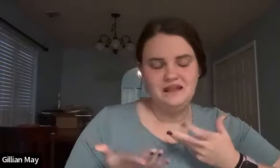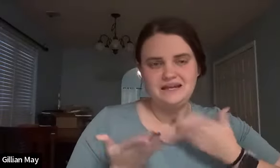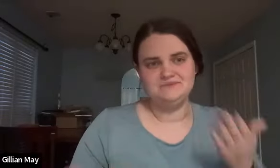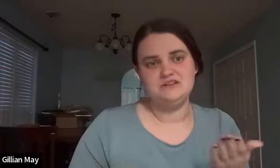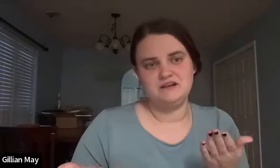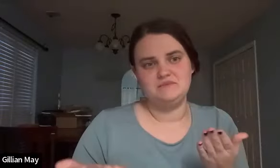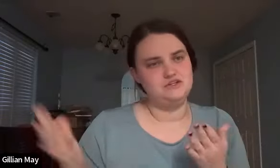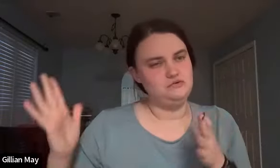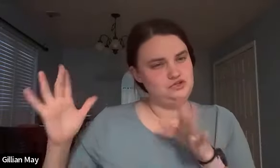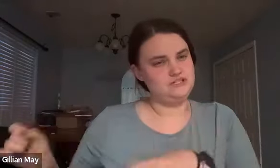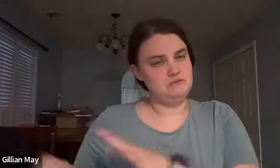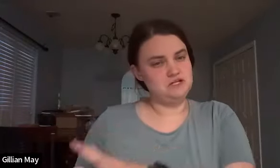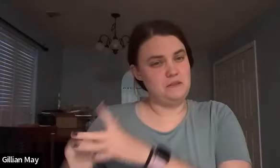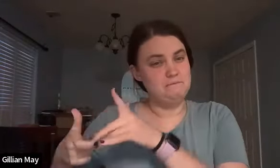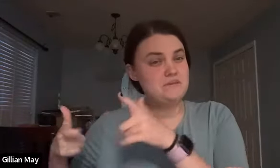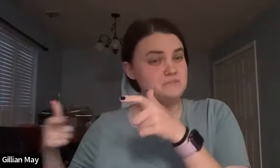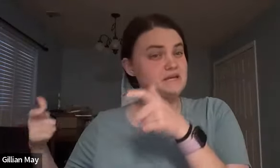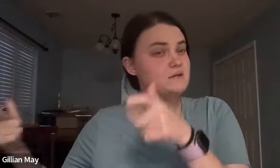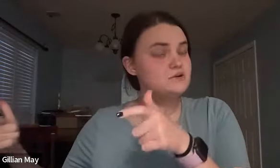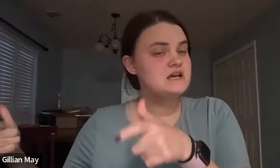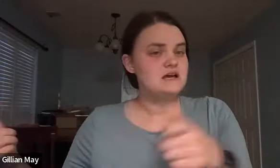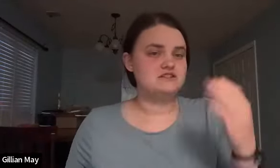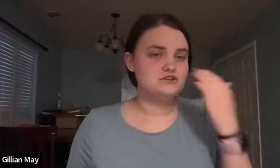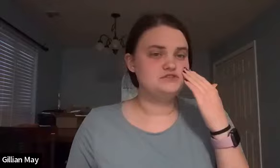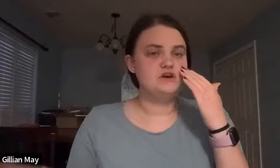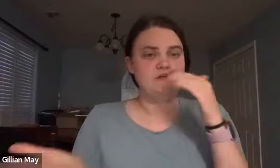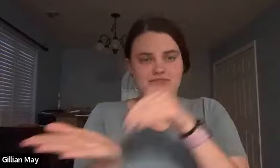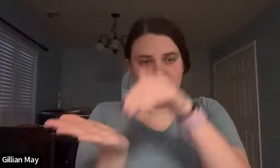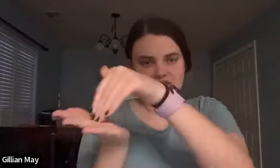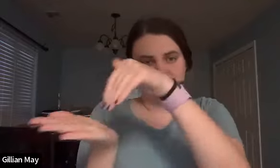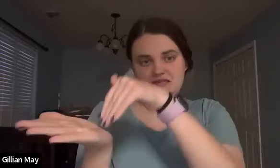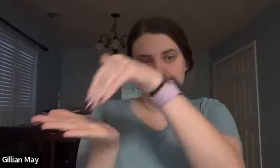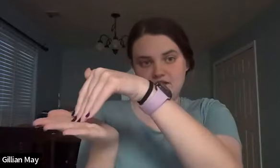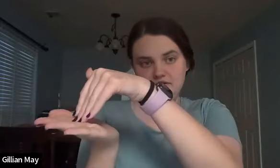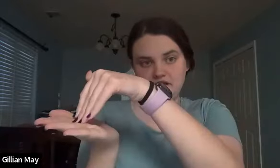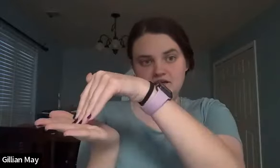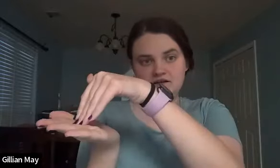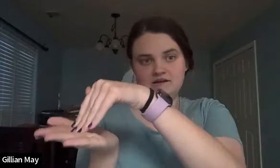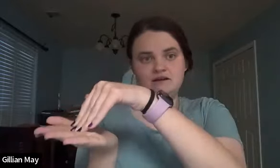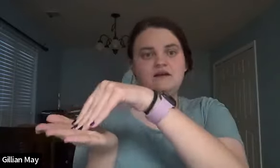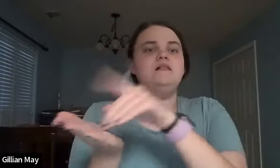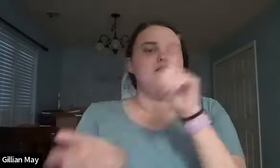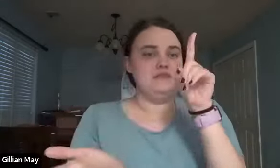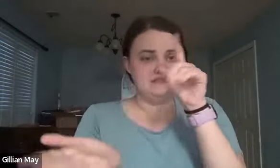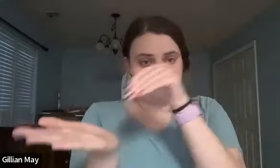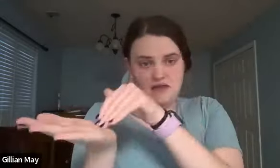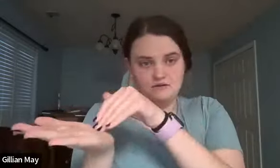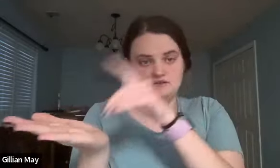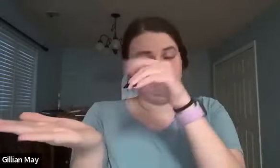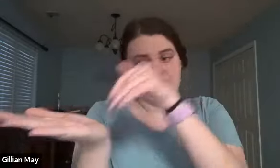I typically recommend don't stress too much on the big numbers, as long as you know that this is that million, this is 1,000, this